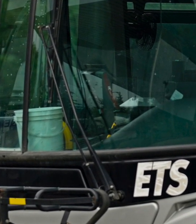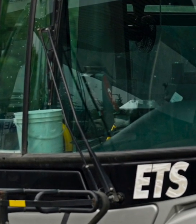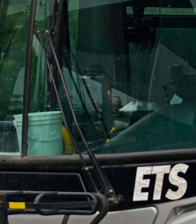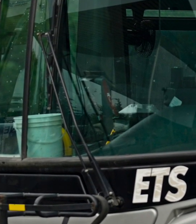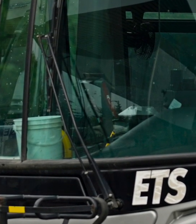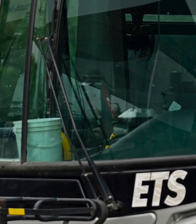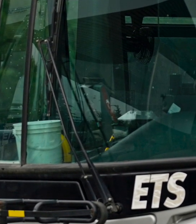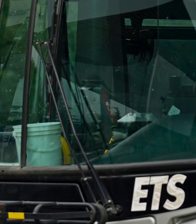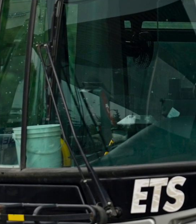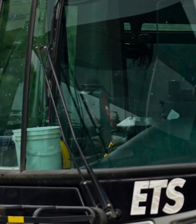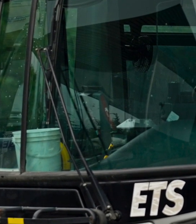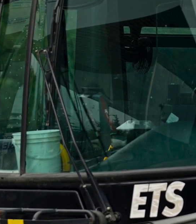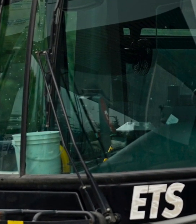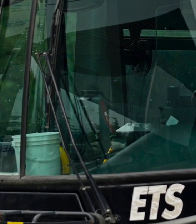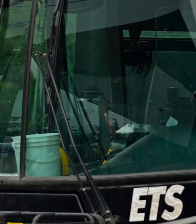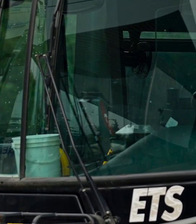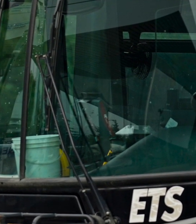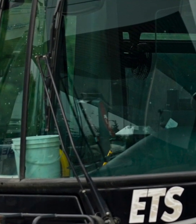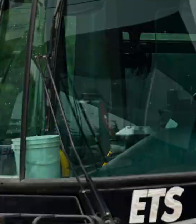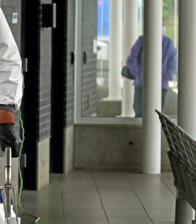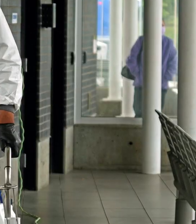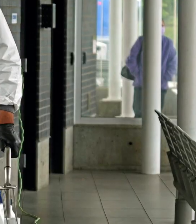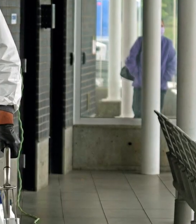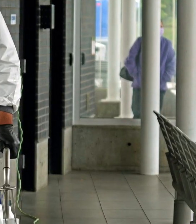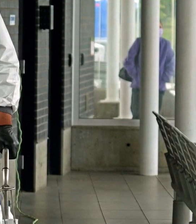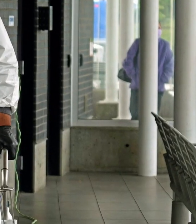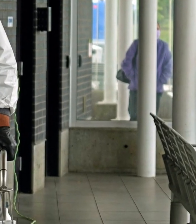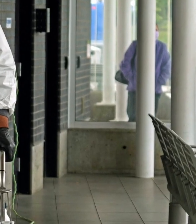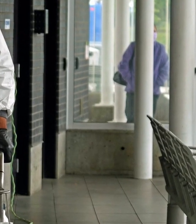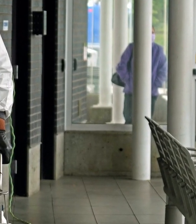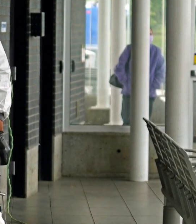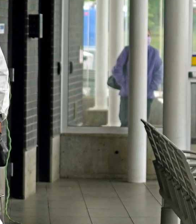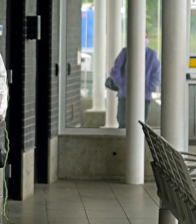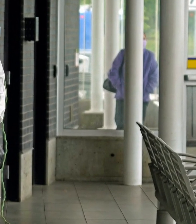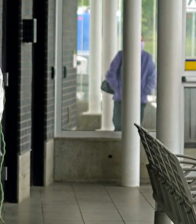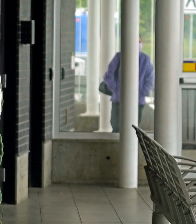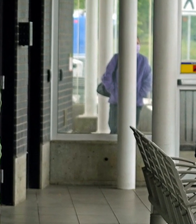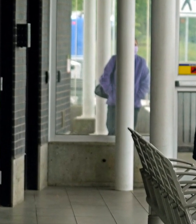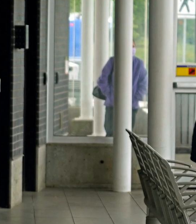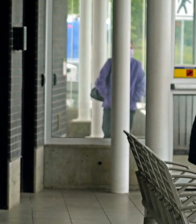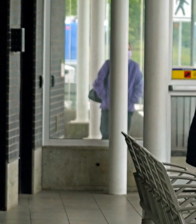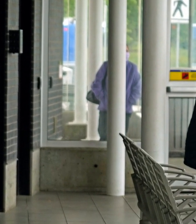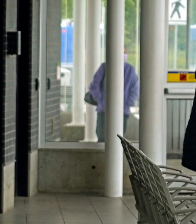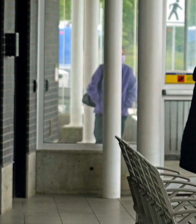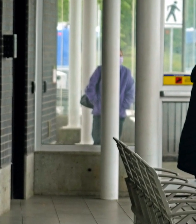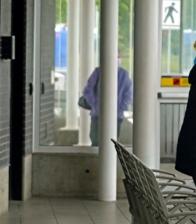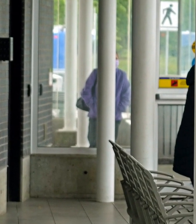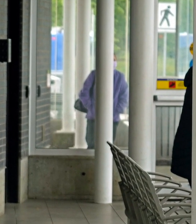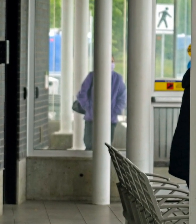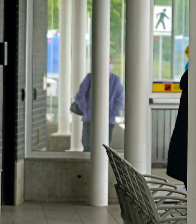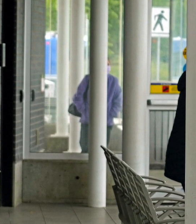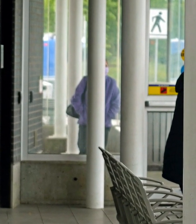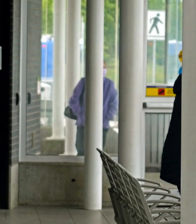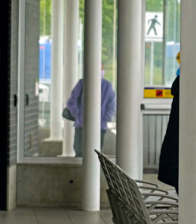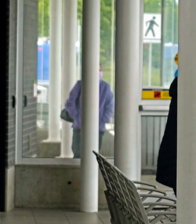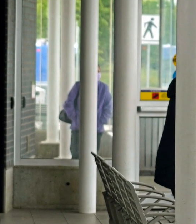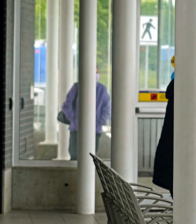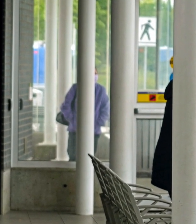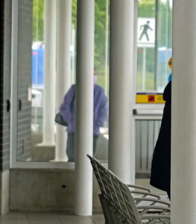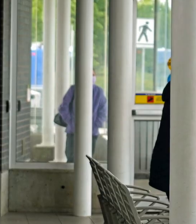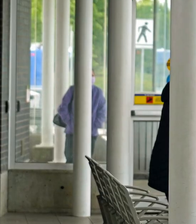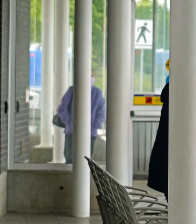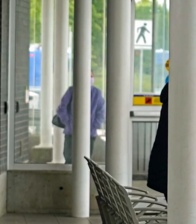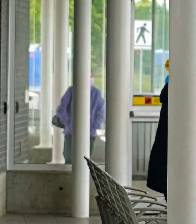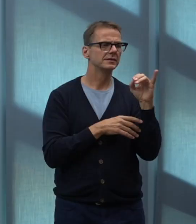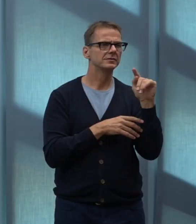not straightforward to enforce. So for now, we will continue to encourage Edmontonians to wear masks, but we're not in a